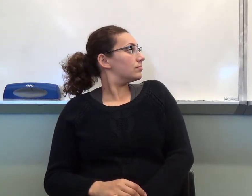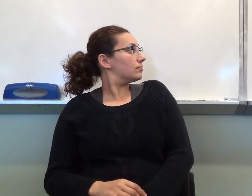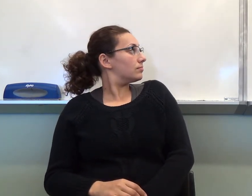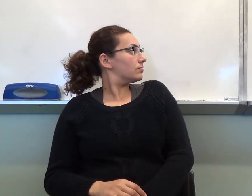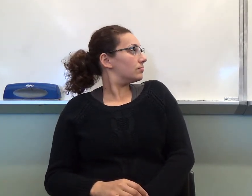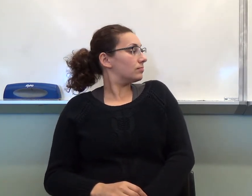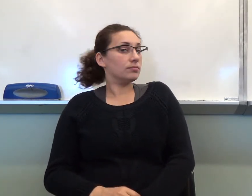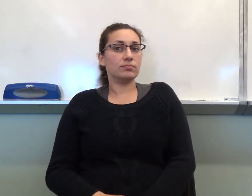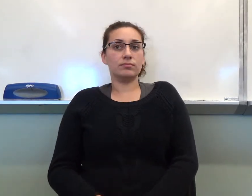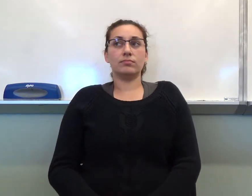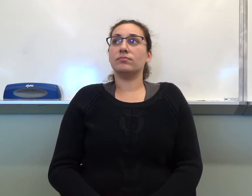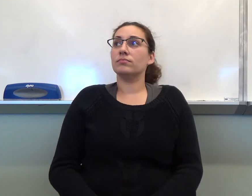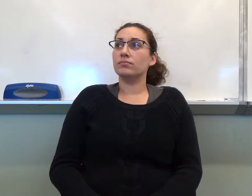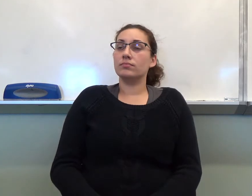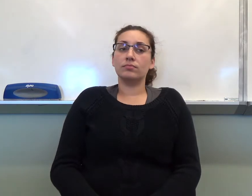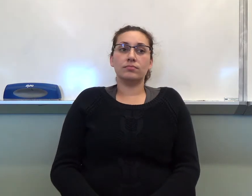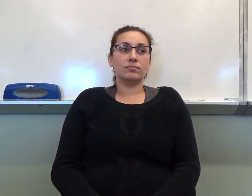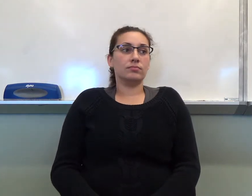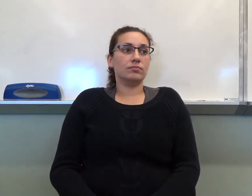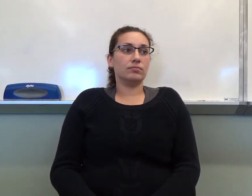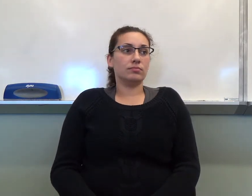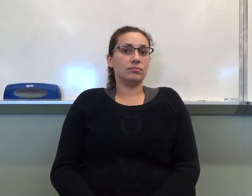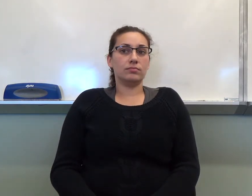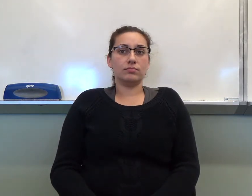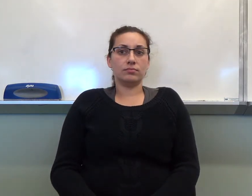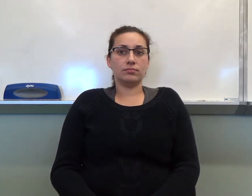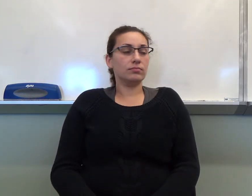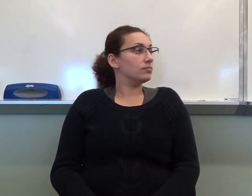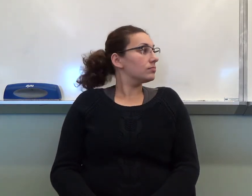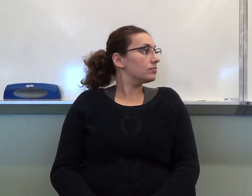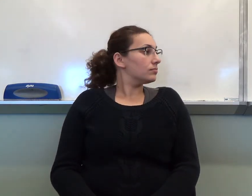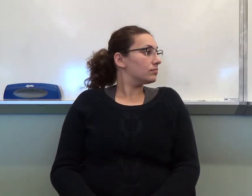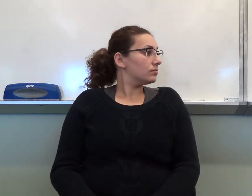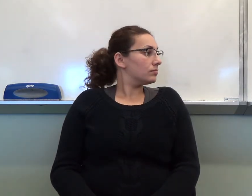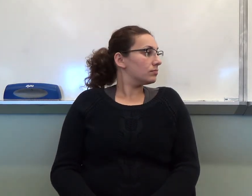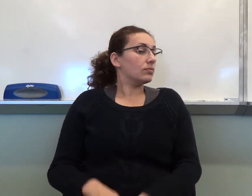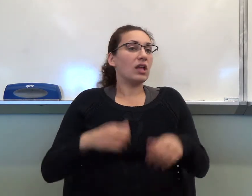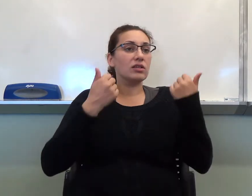All right, let's do some others that give us some more feeling for this.